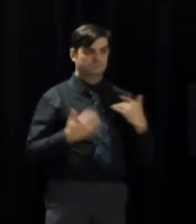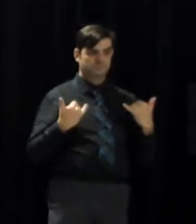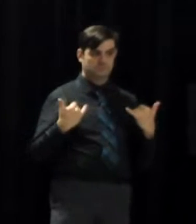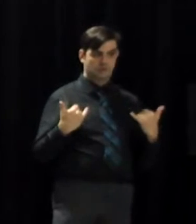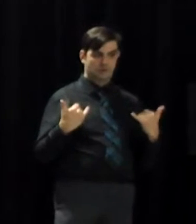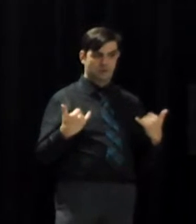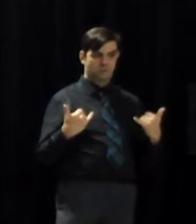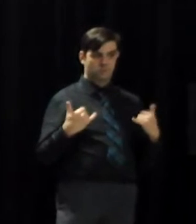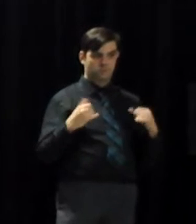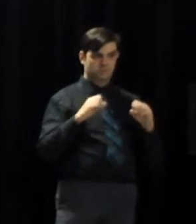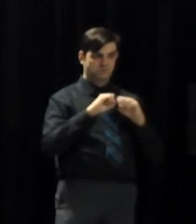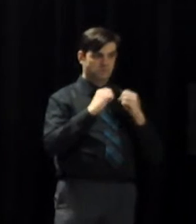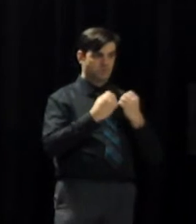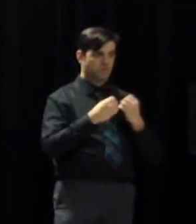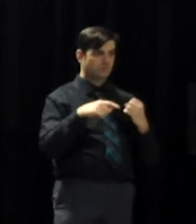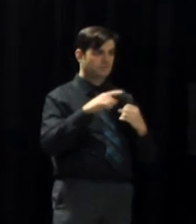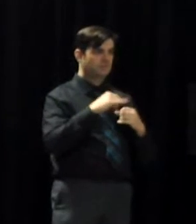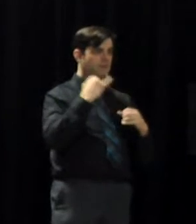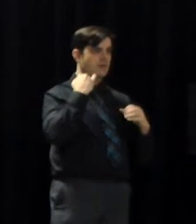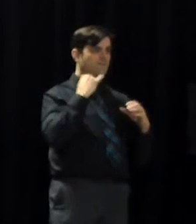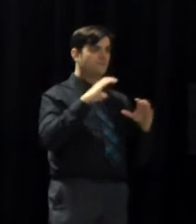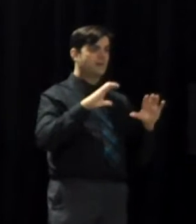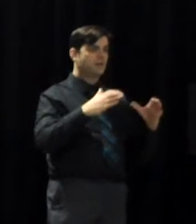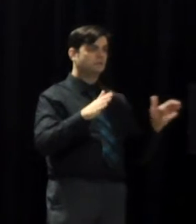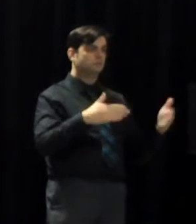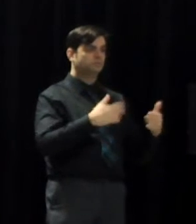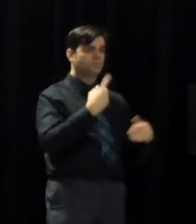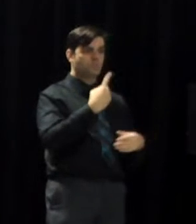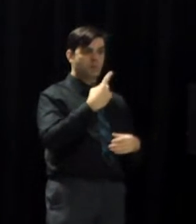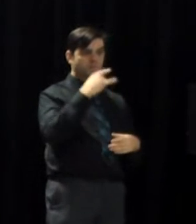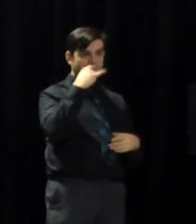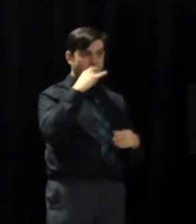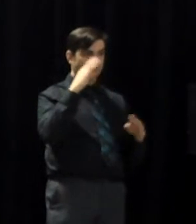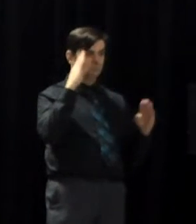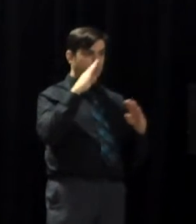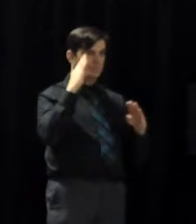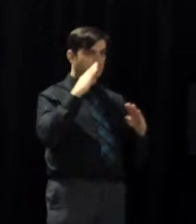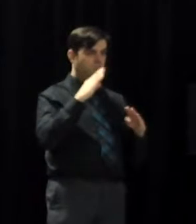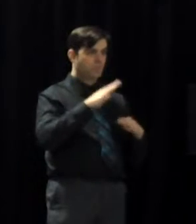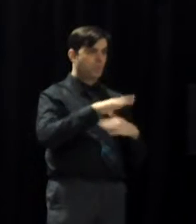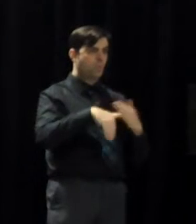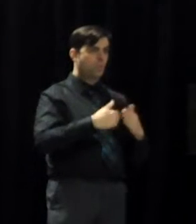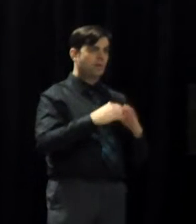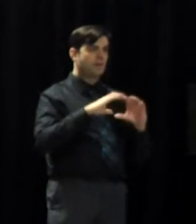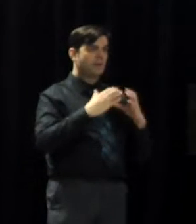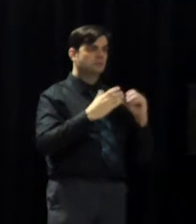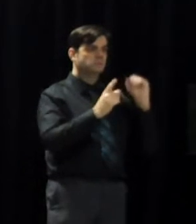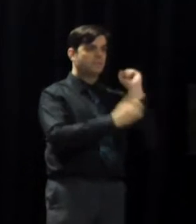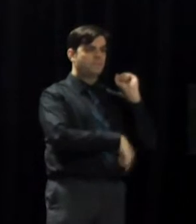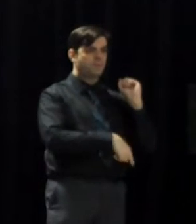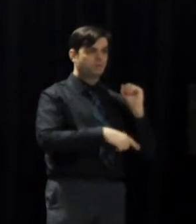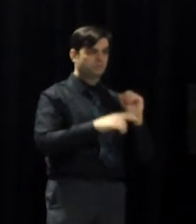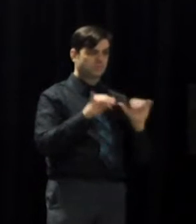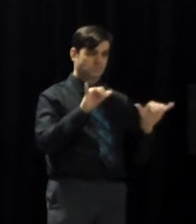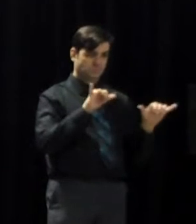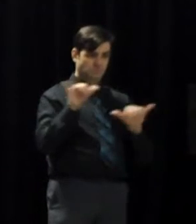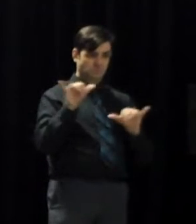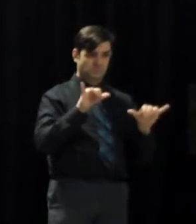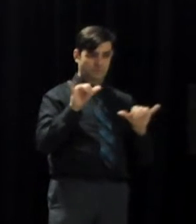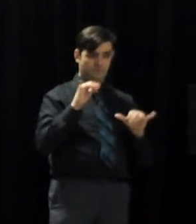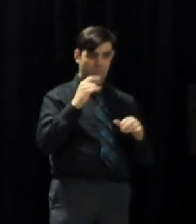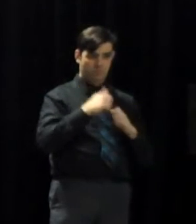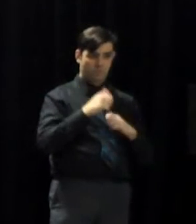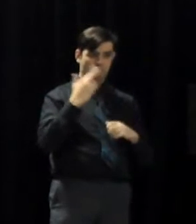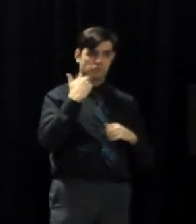bad, sometimes the whole class gets punished. Is that true with hospitality, that you have some really good business owners who really